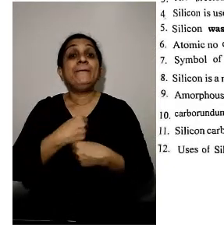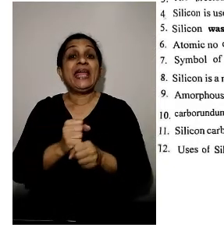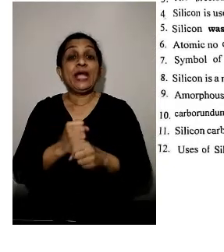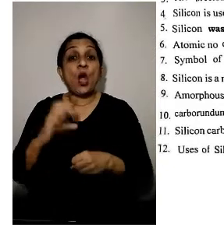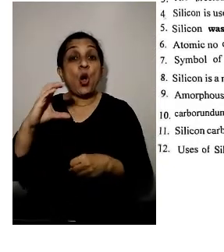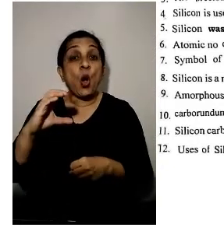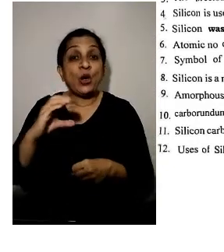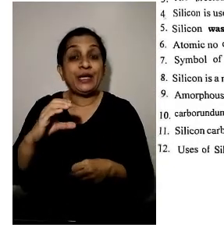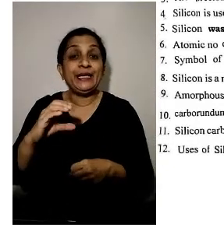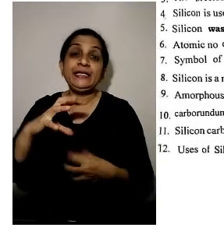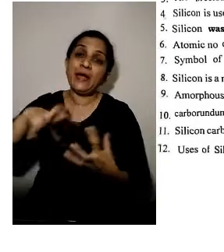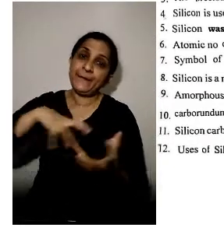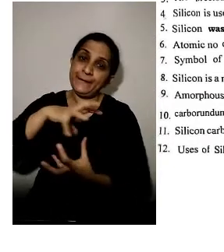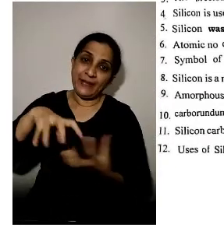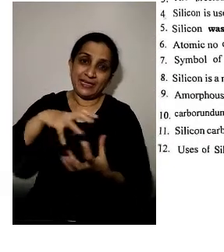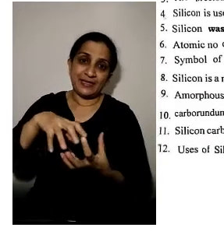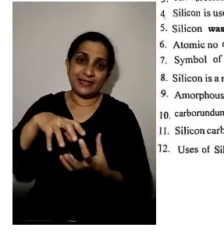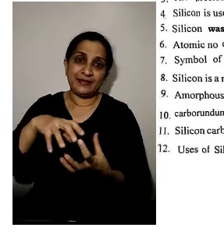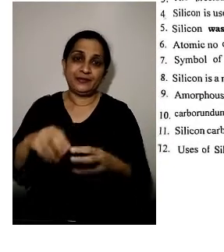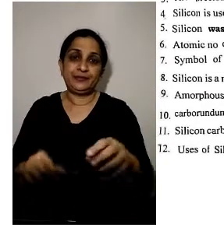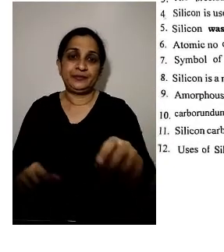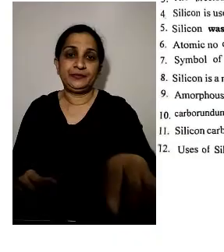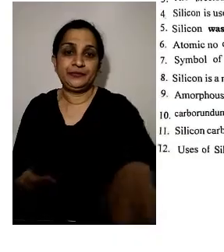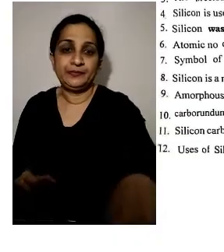make concrete mix.